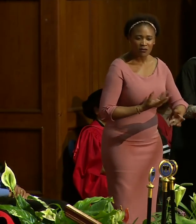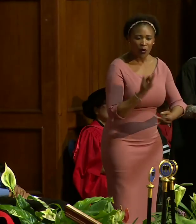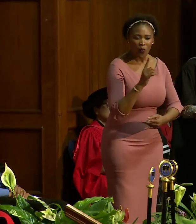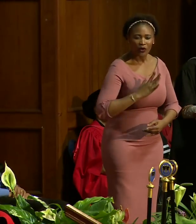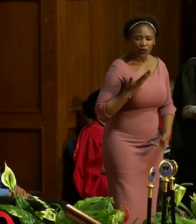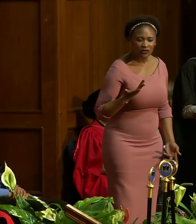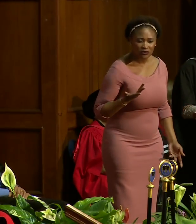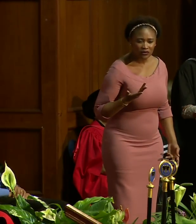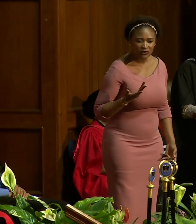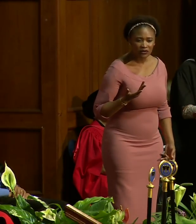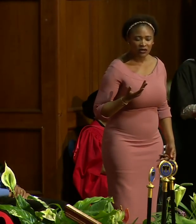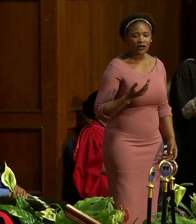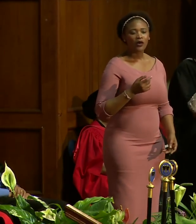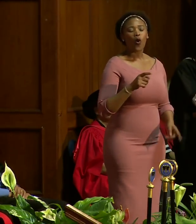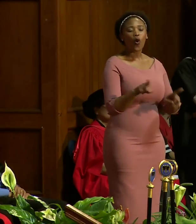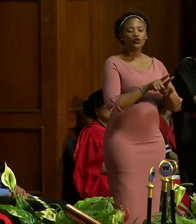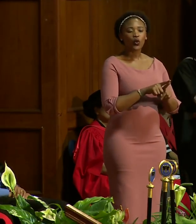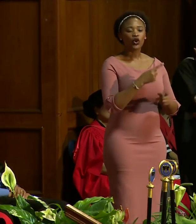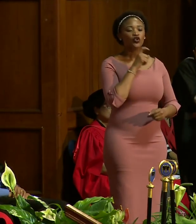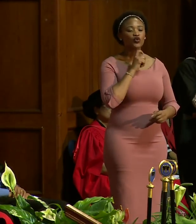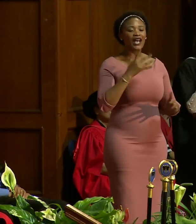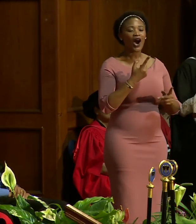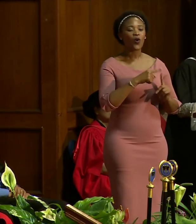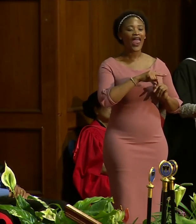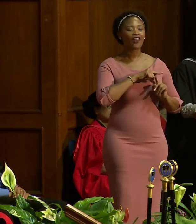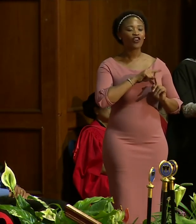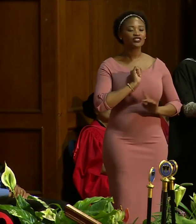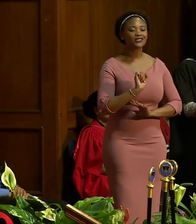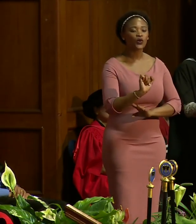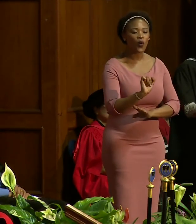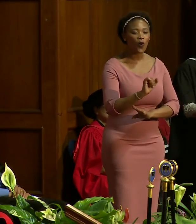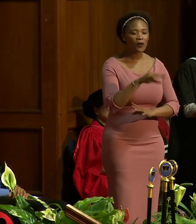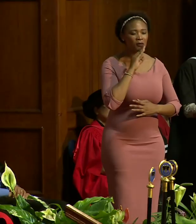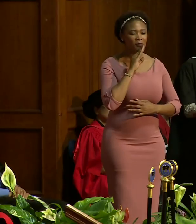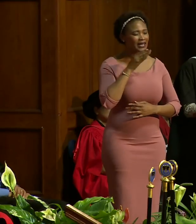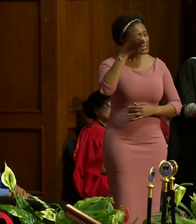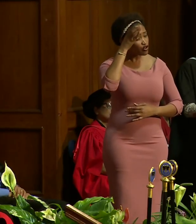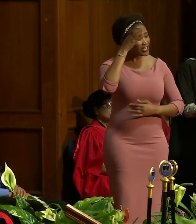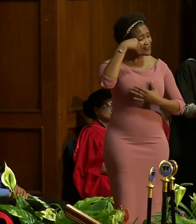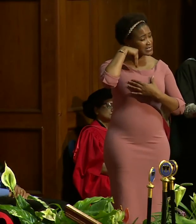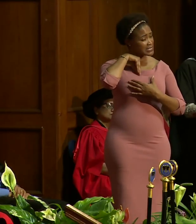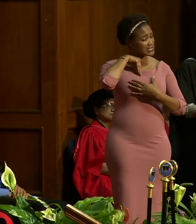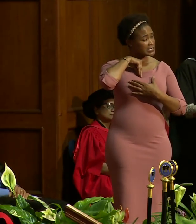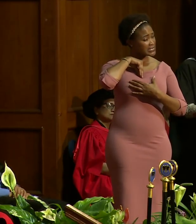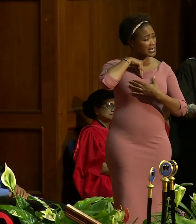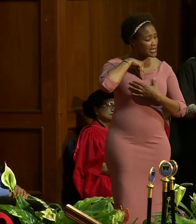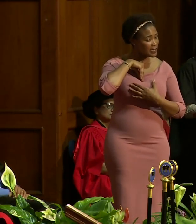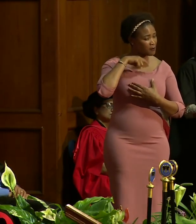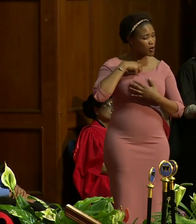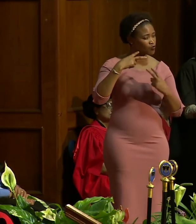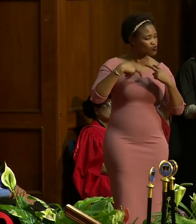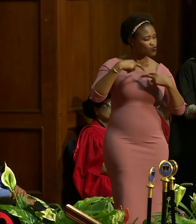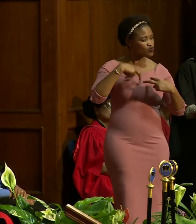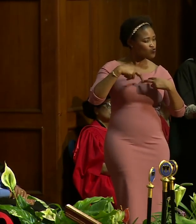and using that to your advantage. It's about tapping into your internal wisdom. It's about the awareness to see